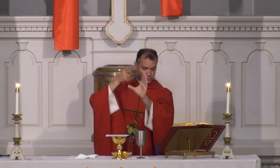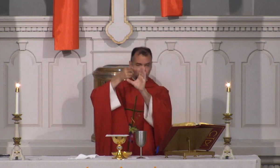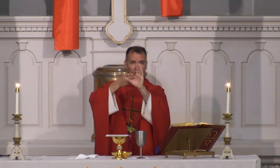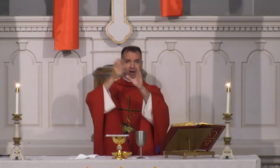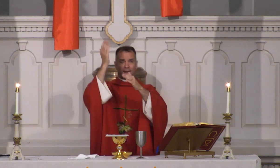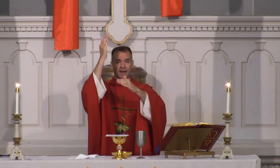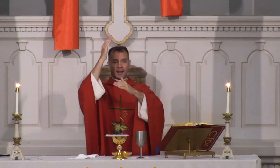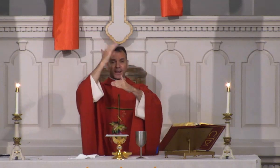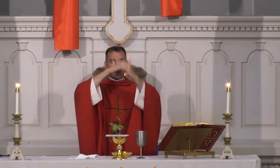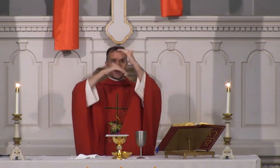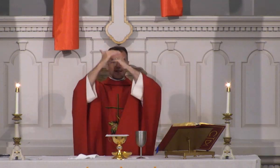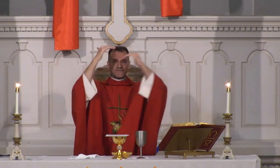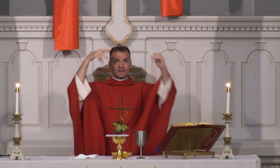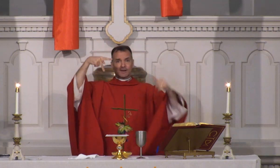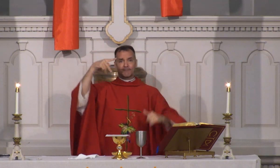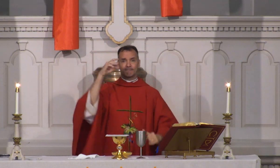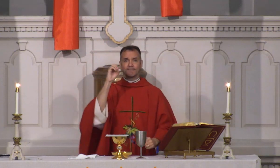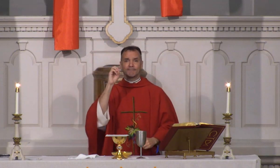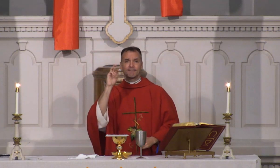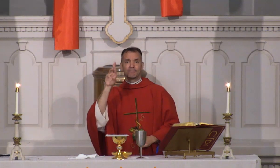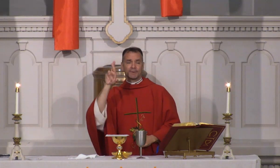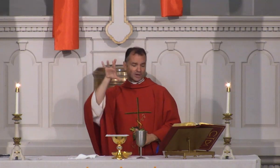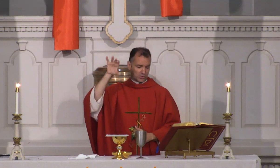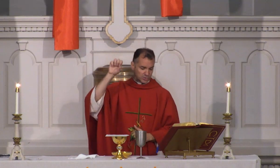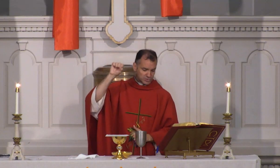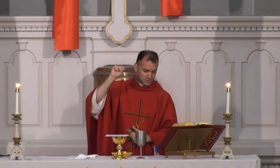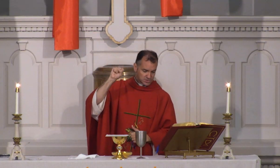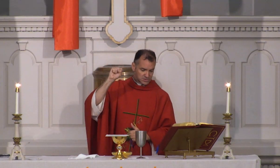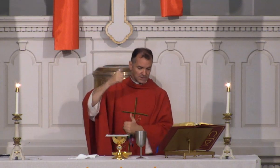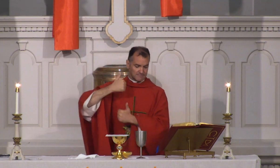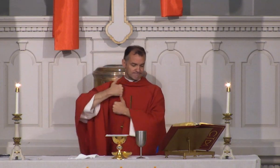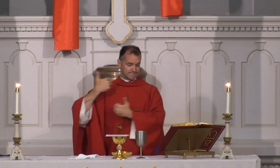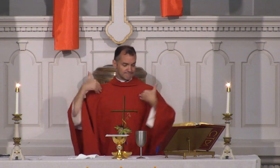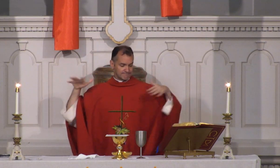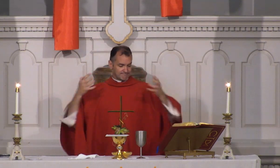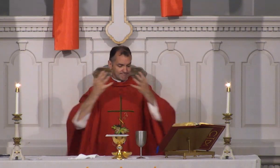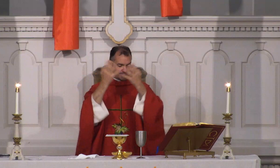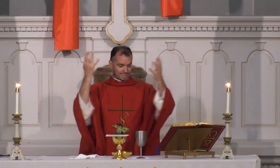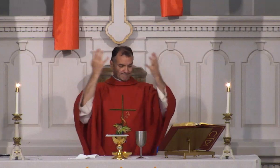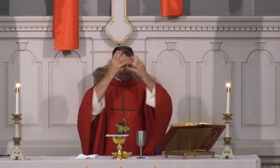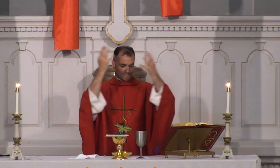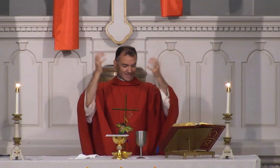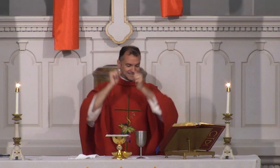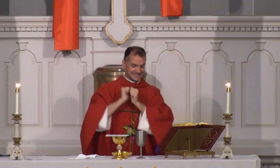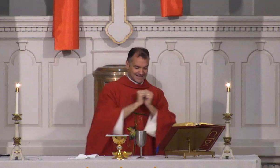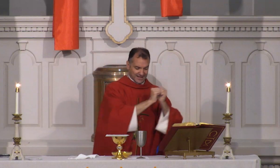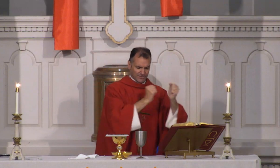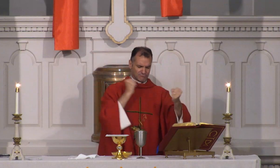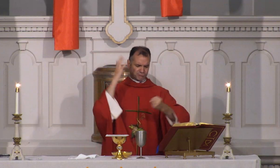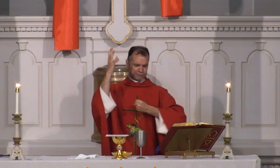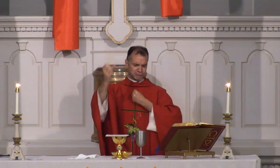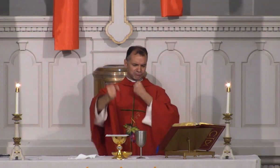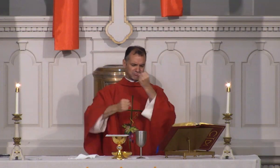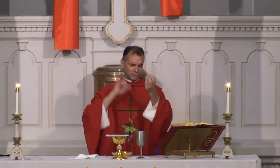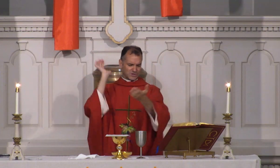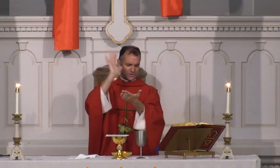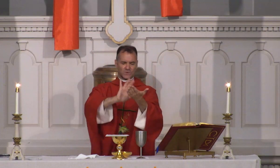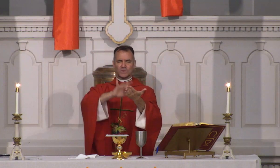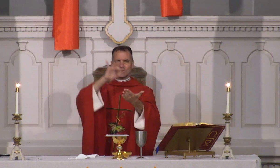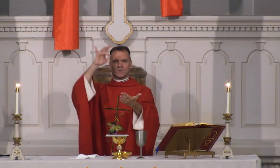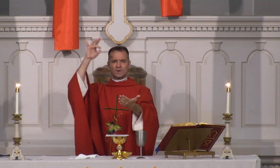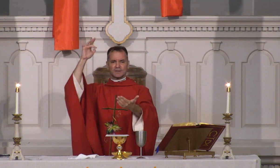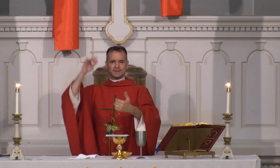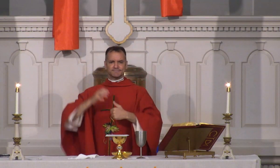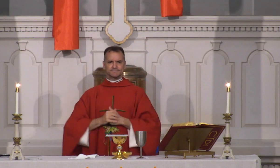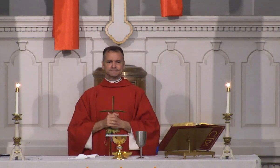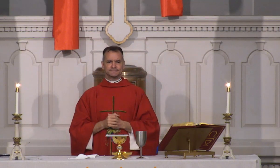praise. And even the heavenly powers, with the angelic hosts, sing